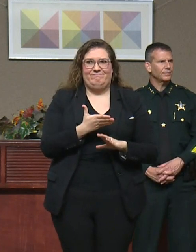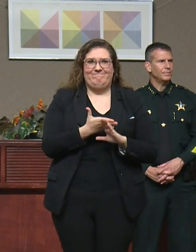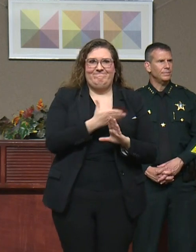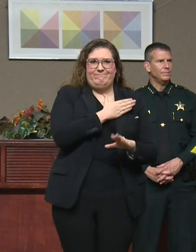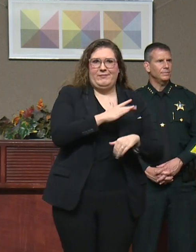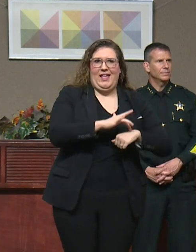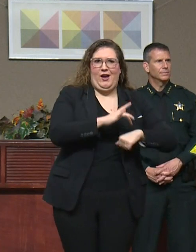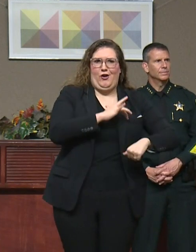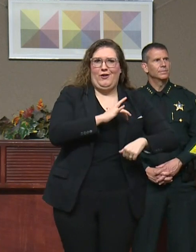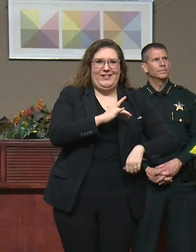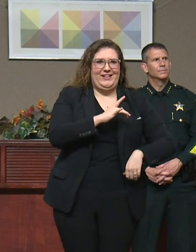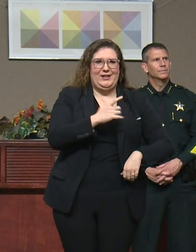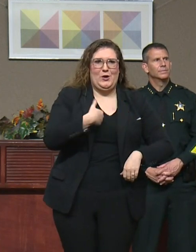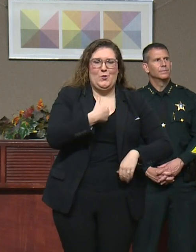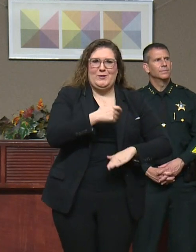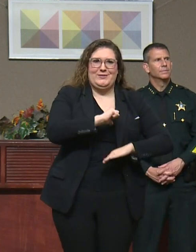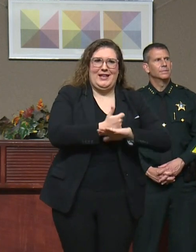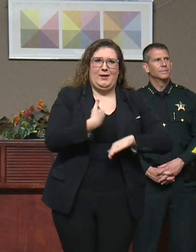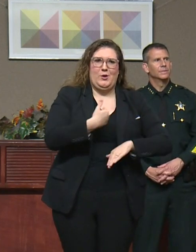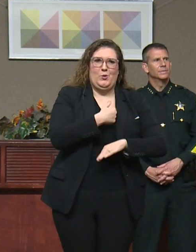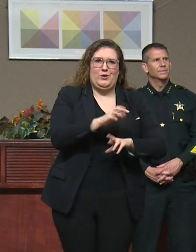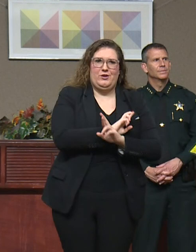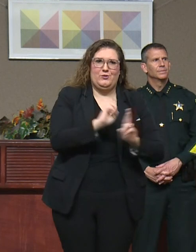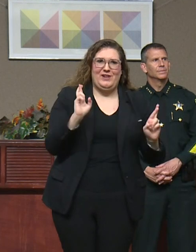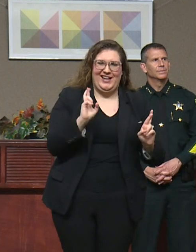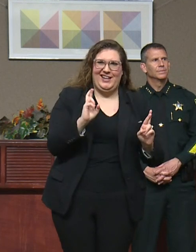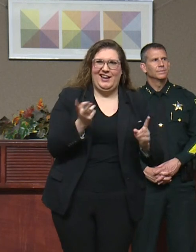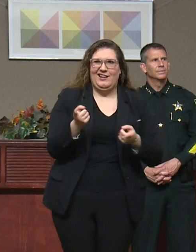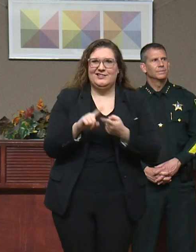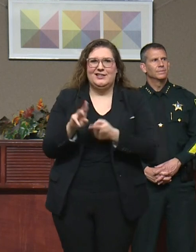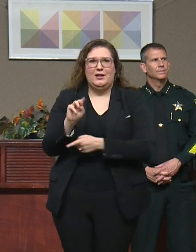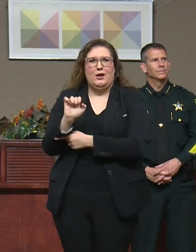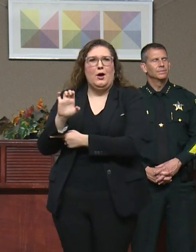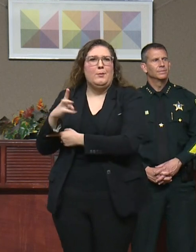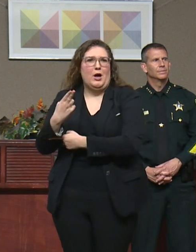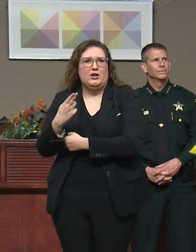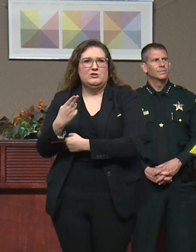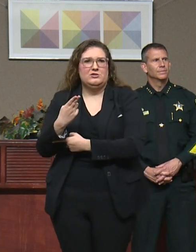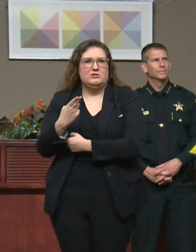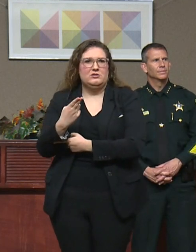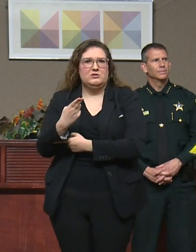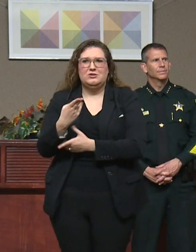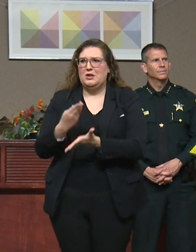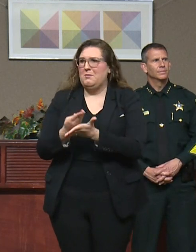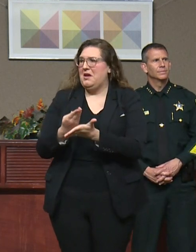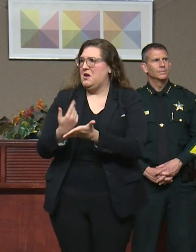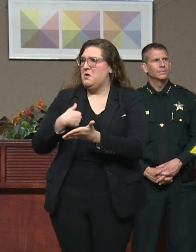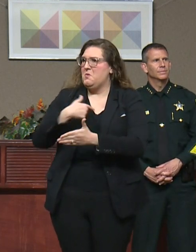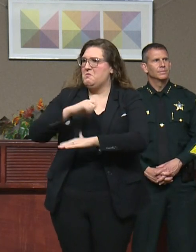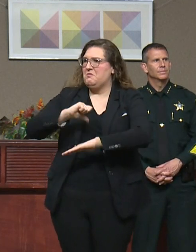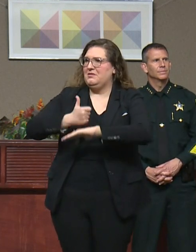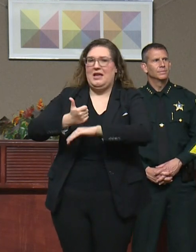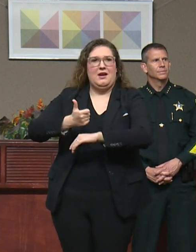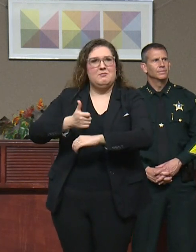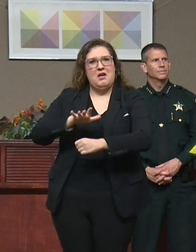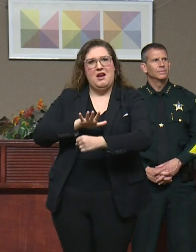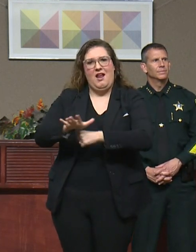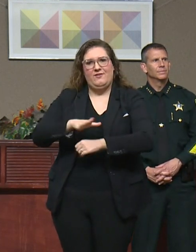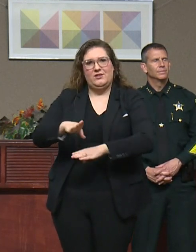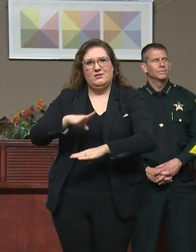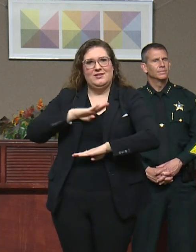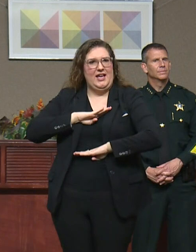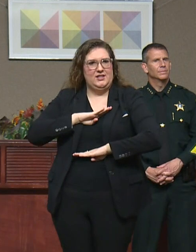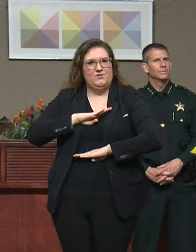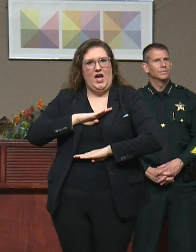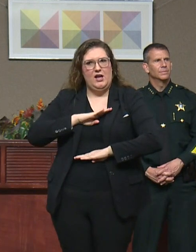until March. The revenues were ahead, so we're optimistic that as we begin